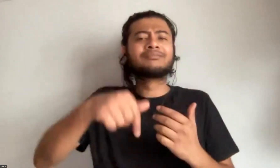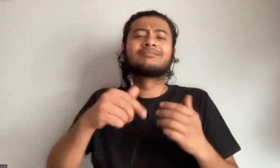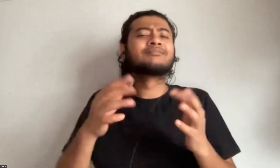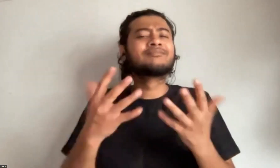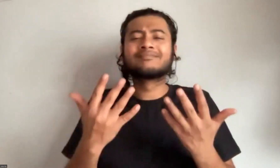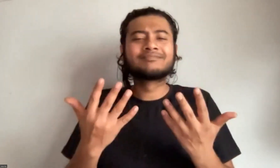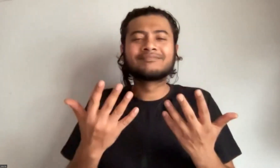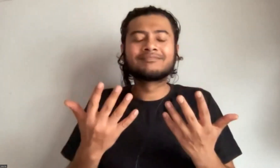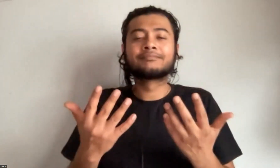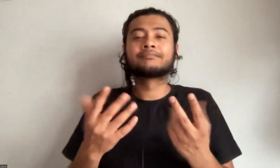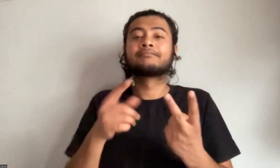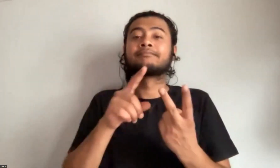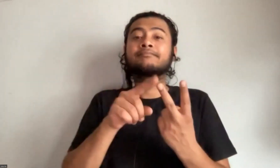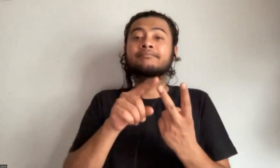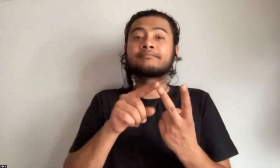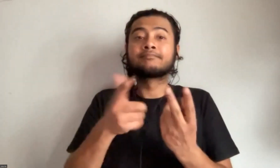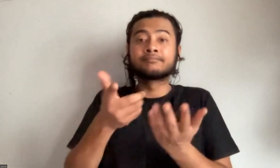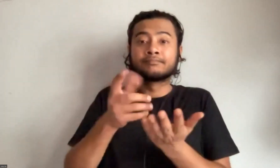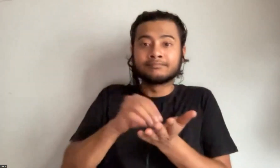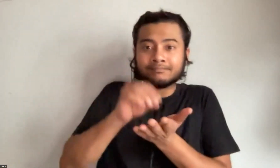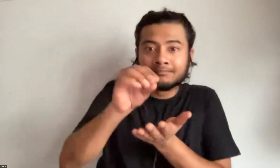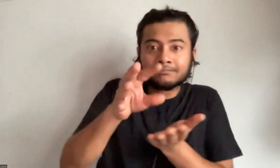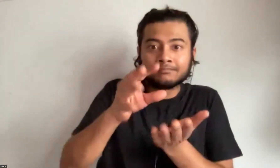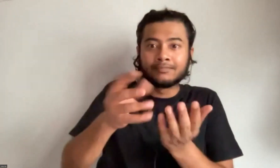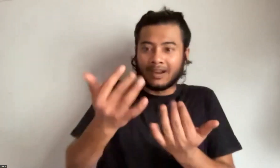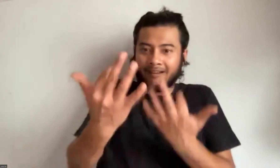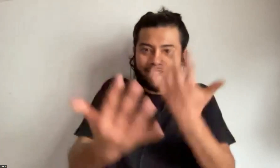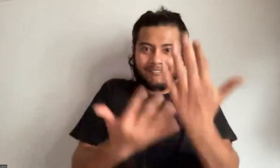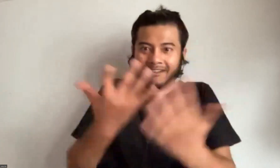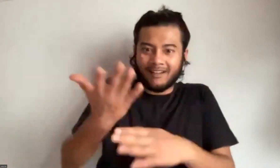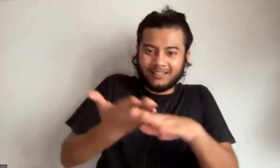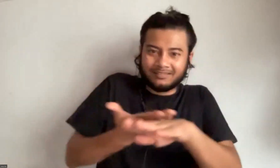that material available to us to perform tons of ghee and